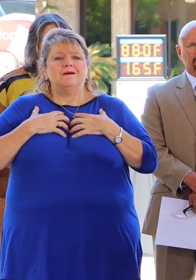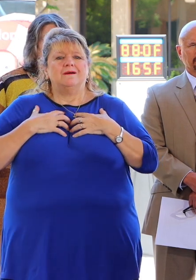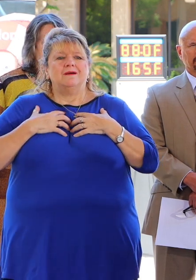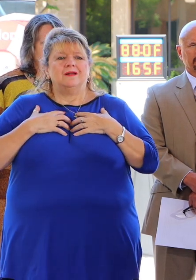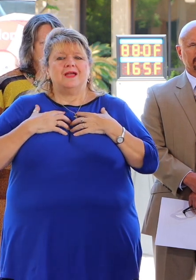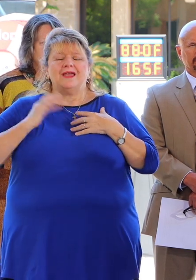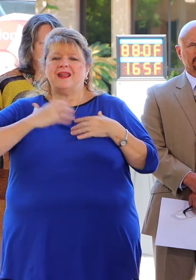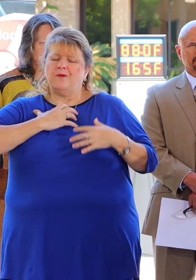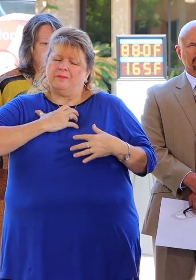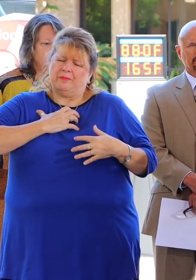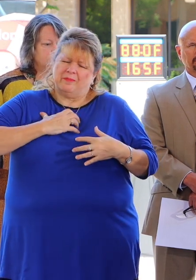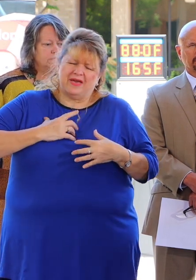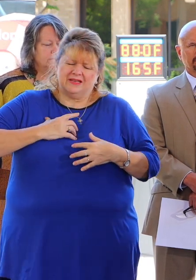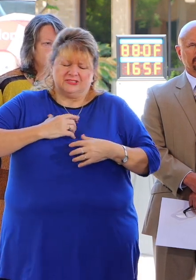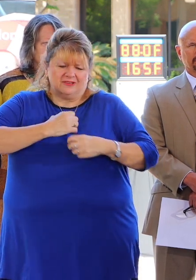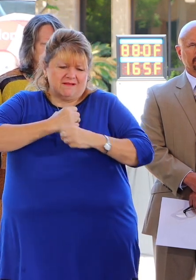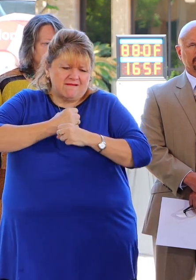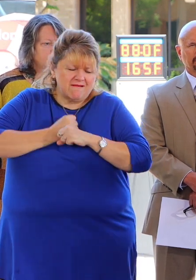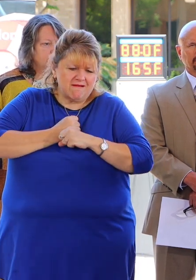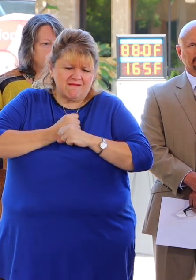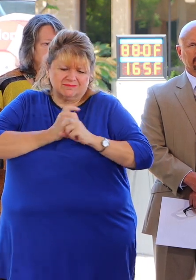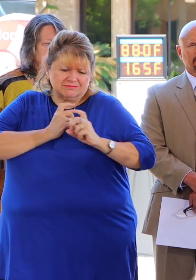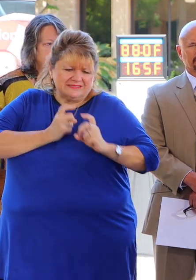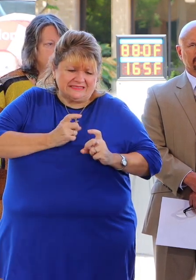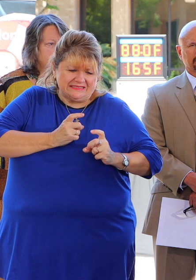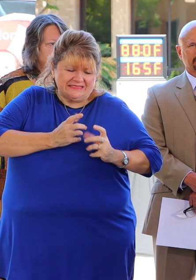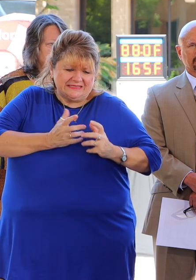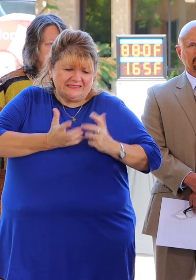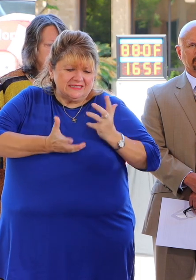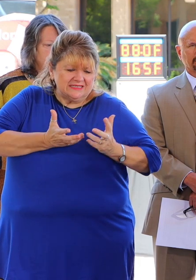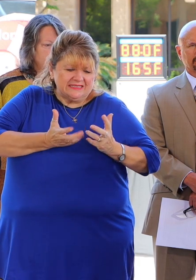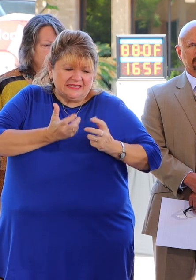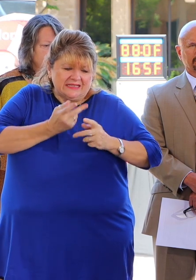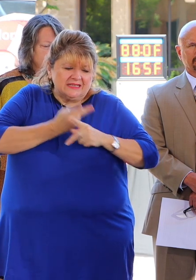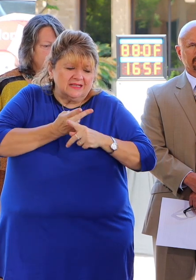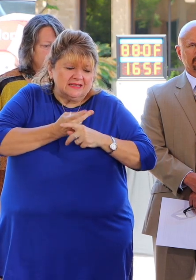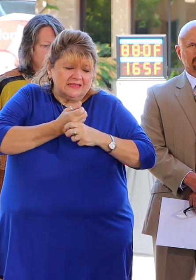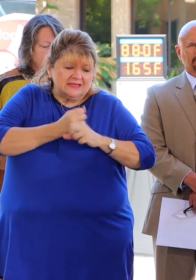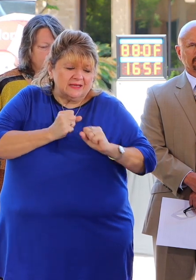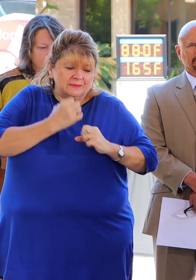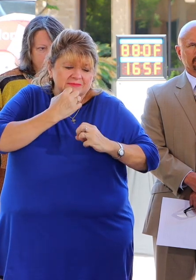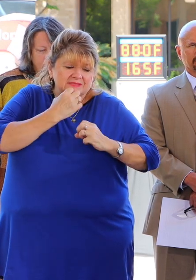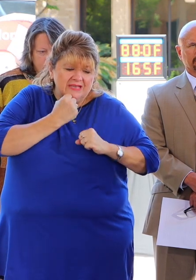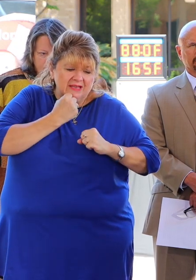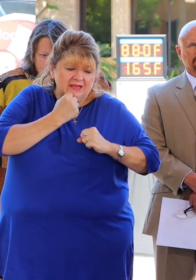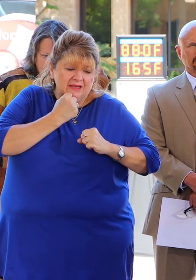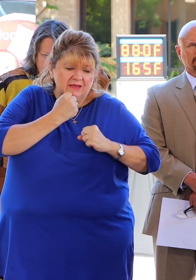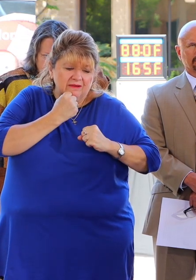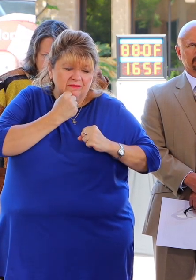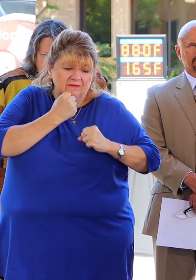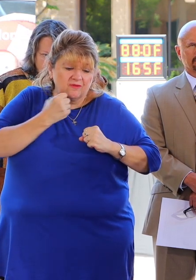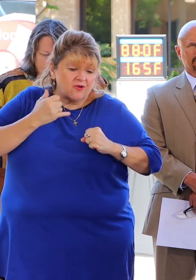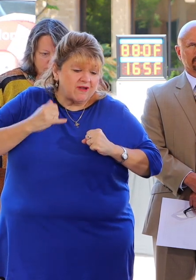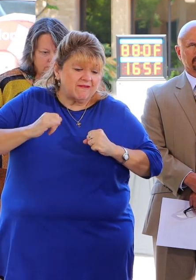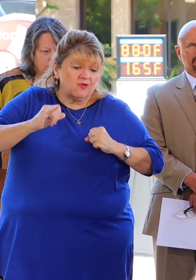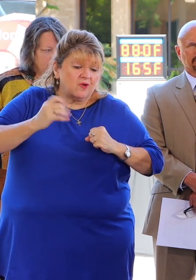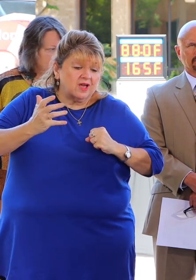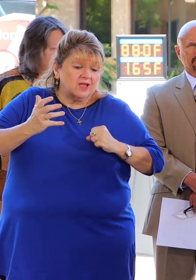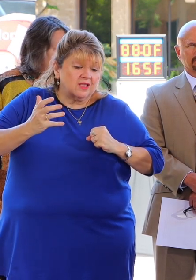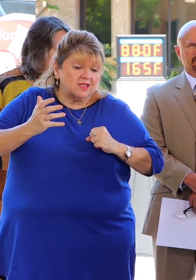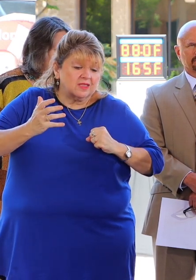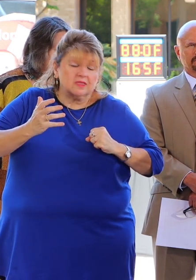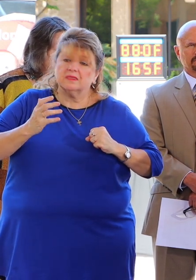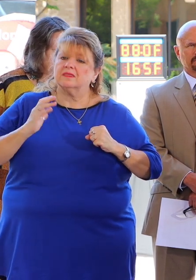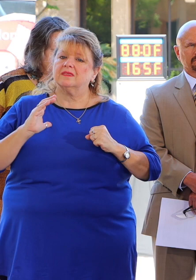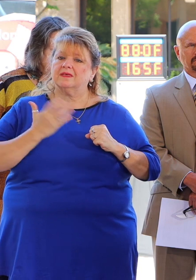belongs our passionate devotion and steadfast safekeeping for all our days? Is it not